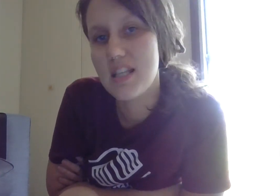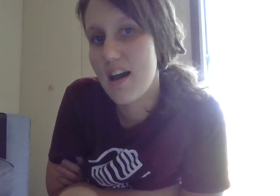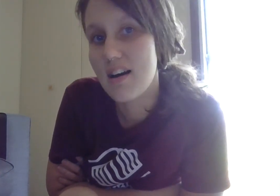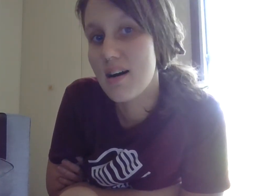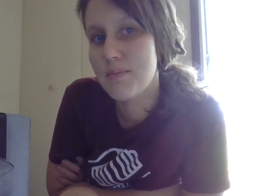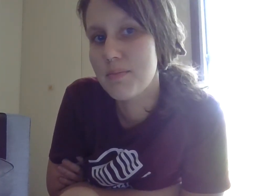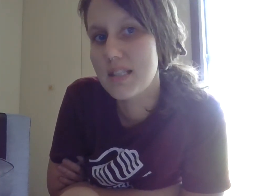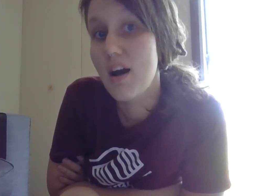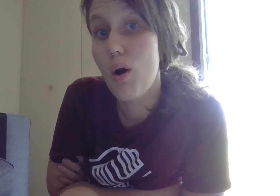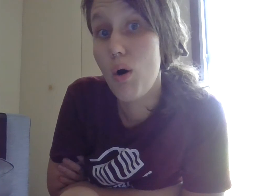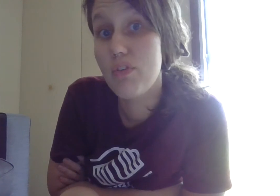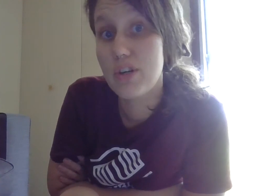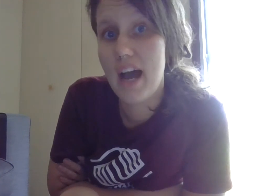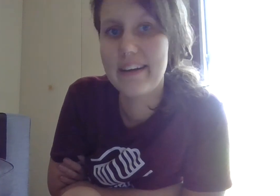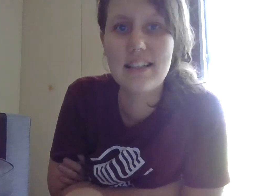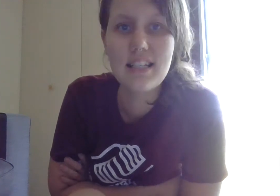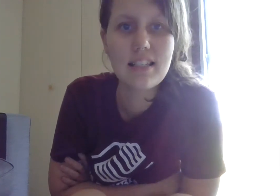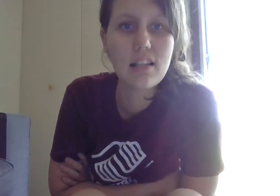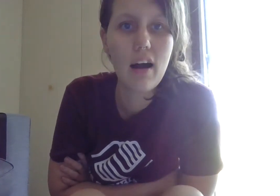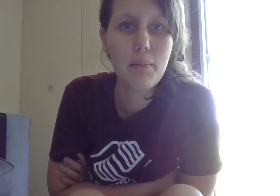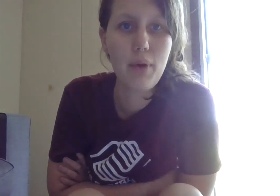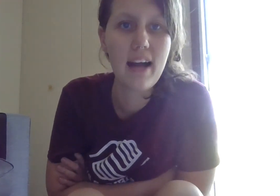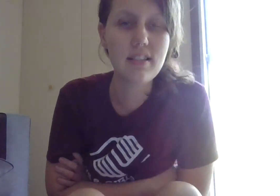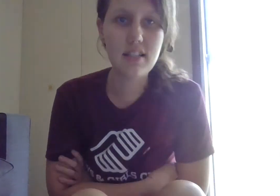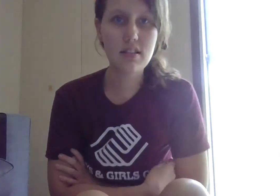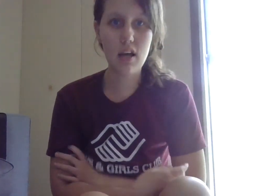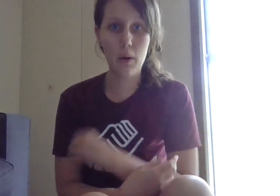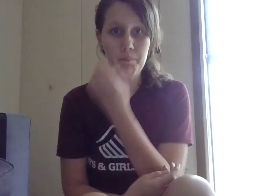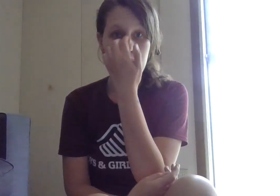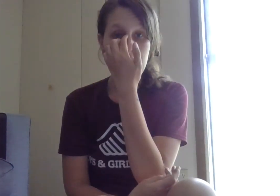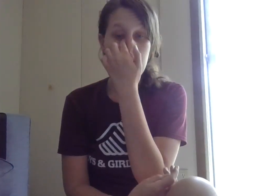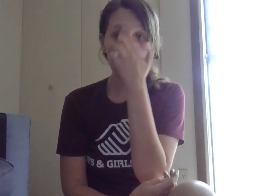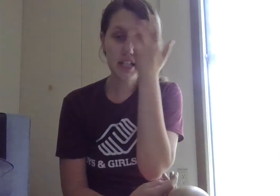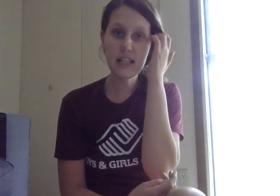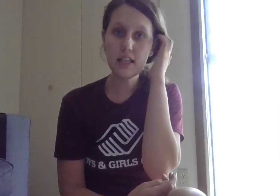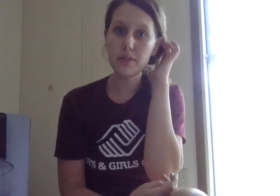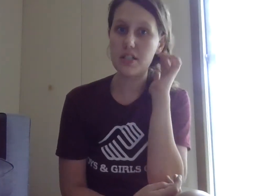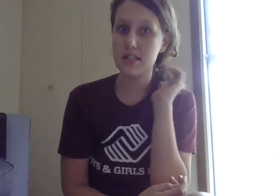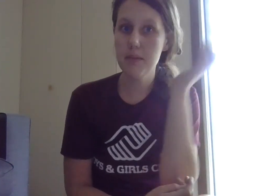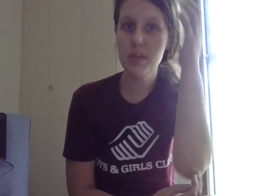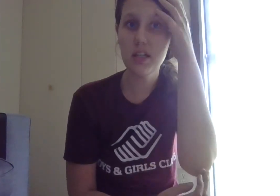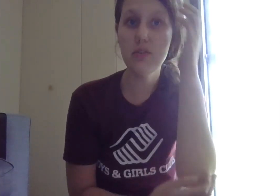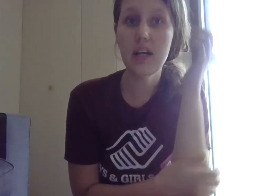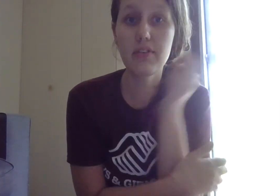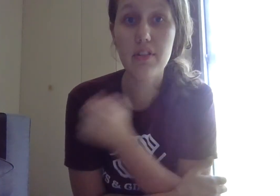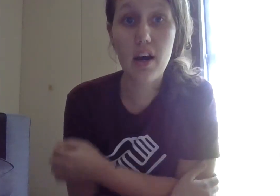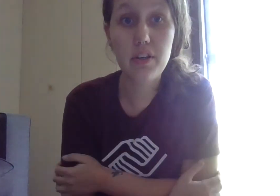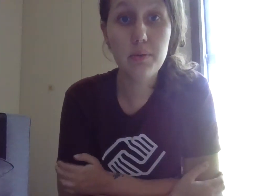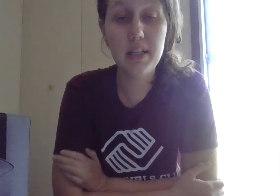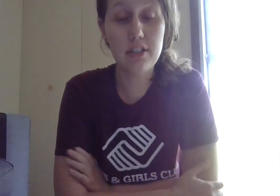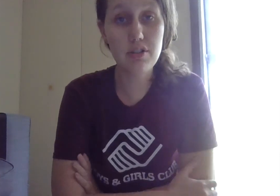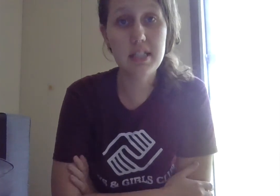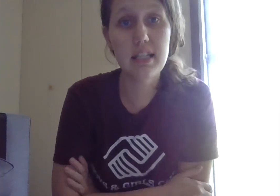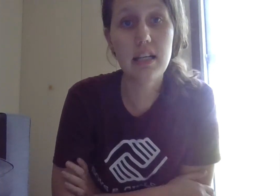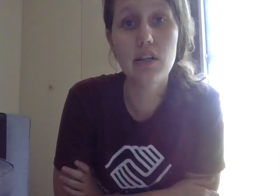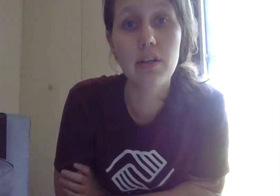that comes overnight. It takes a lot of practice. So if sign language is something you never thought you would be interested in or you're